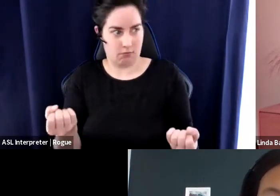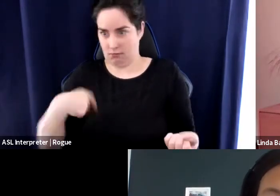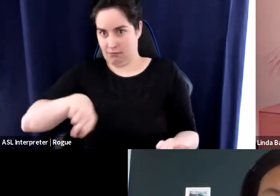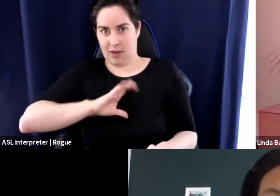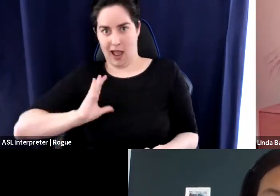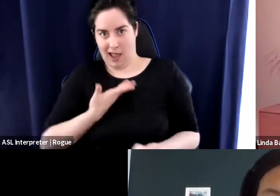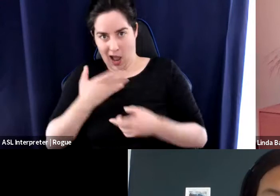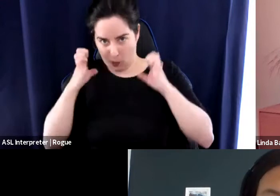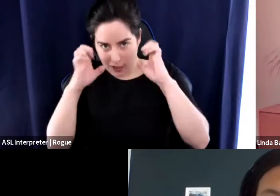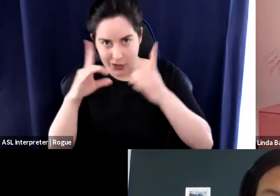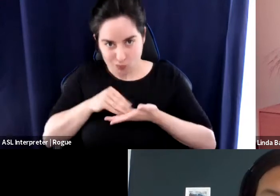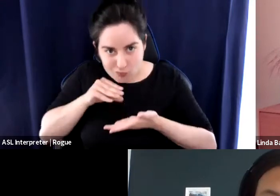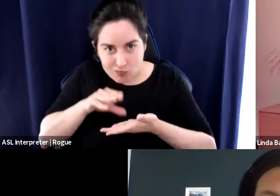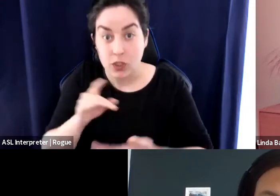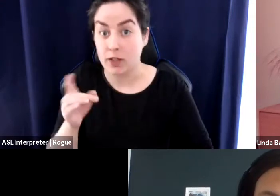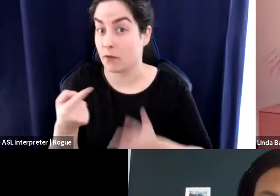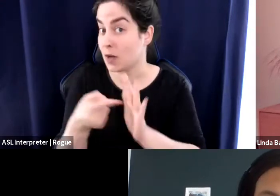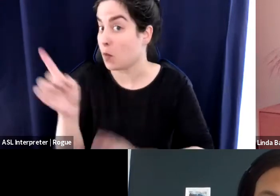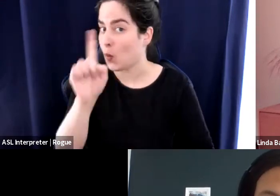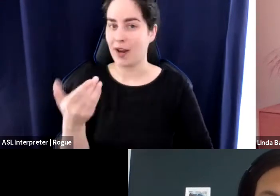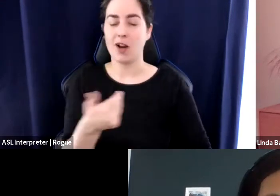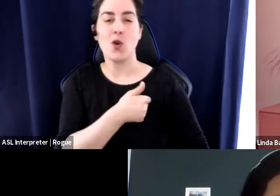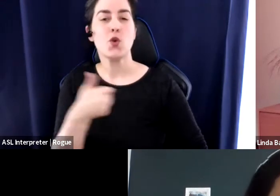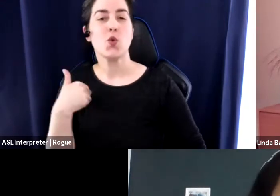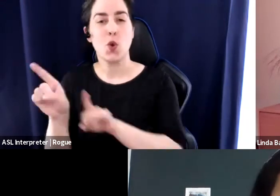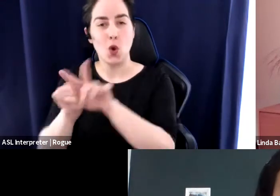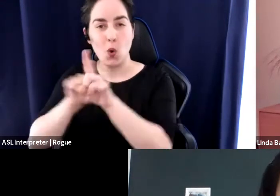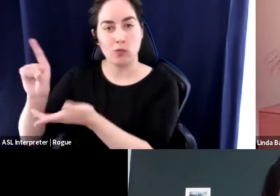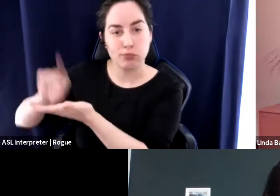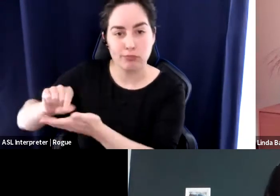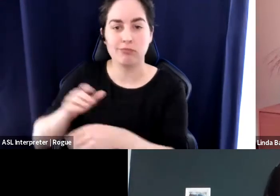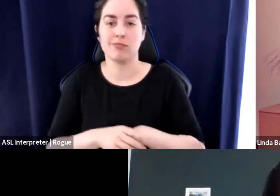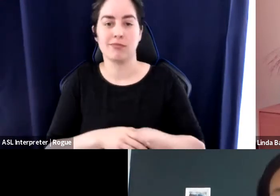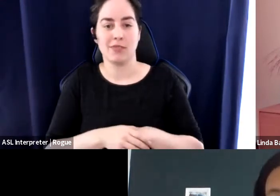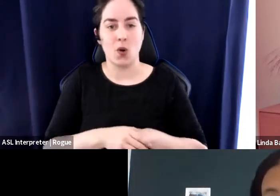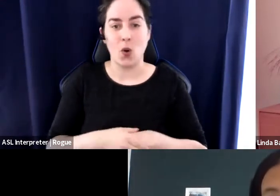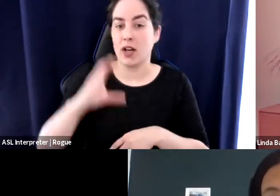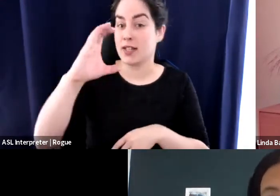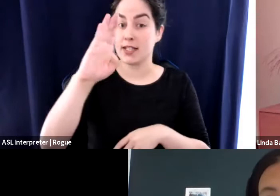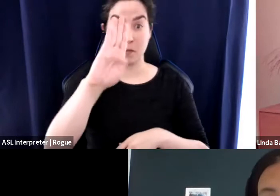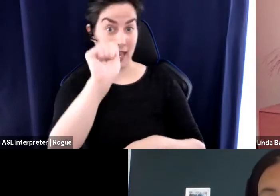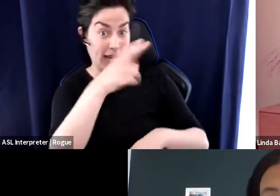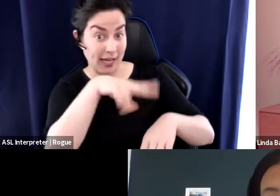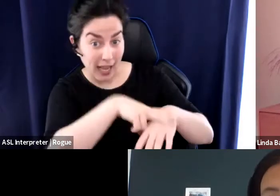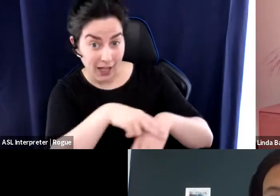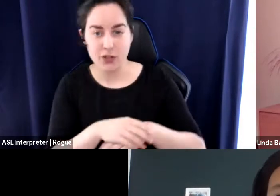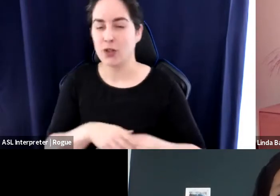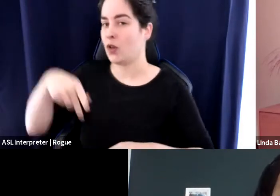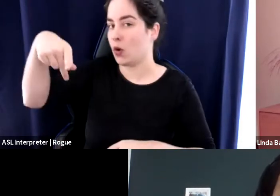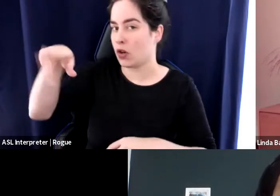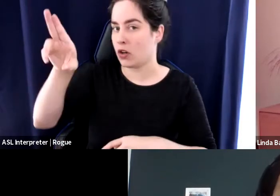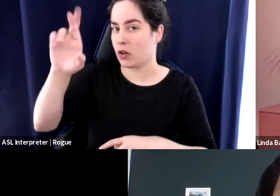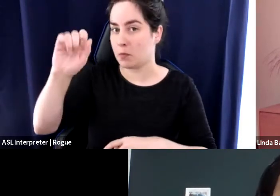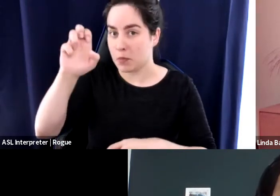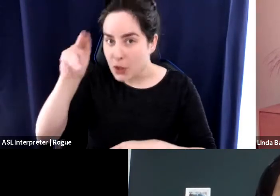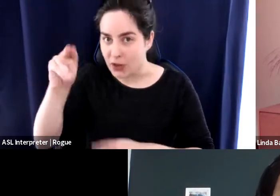in places like the Toronto Star and CBA National and Puritan Magazine, just to name a